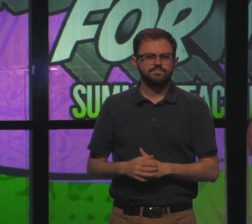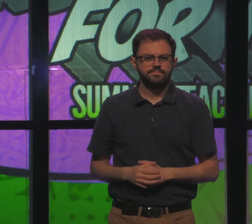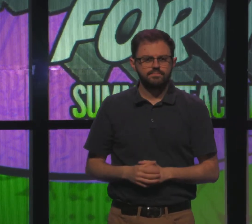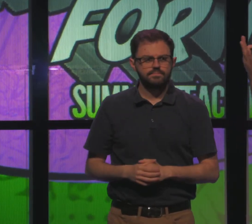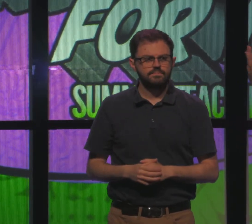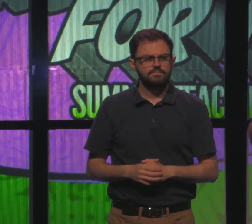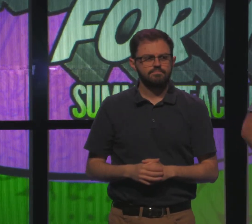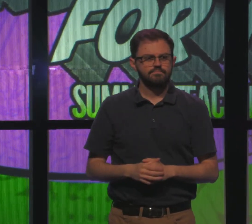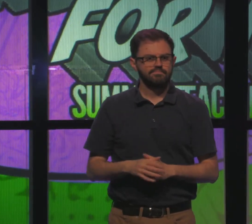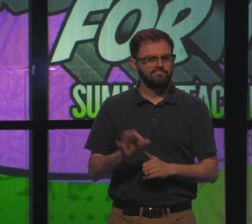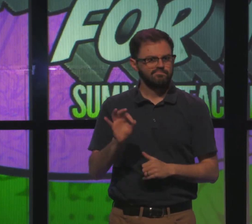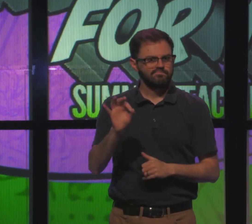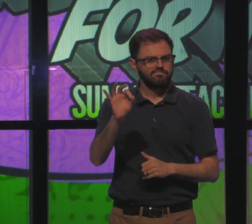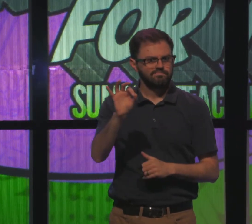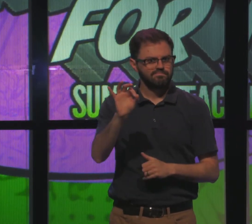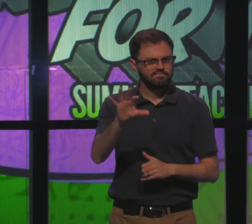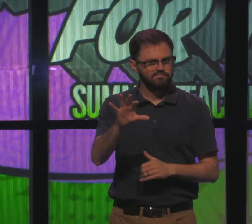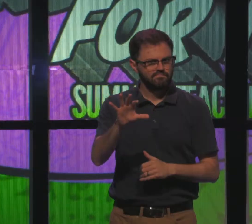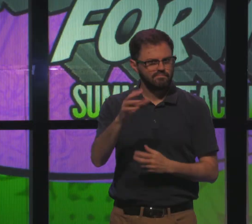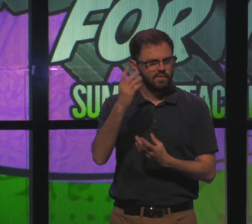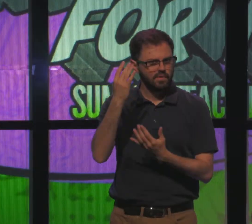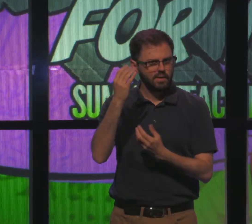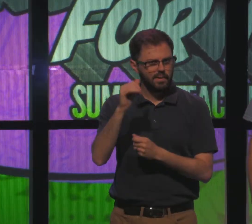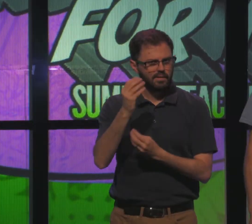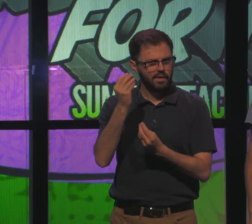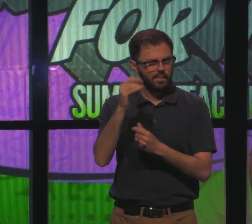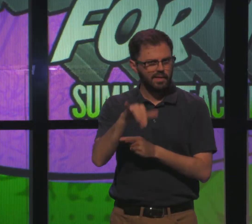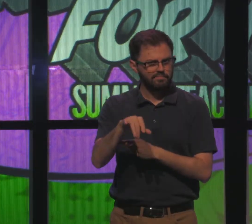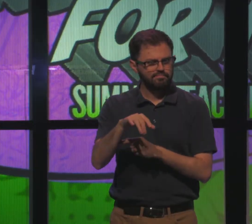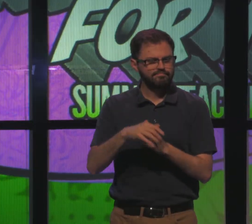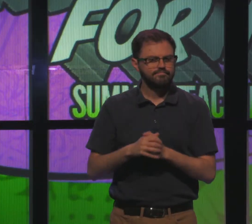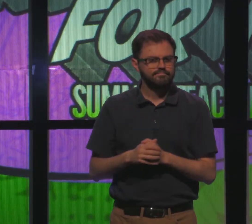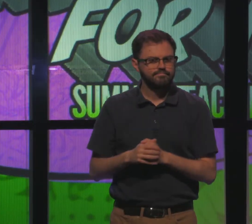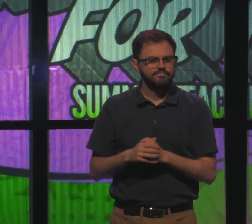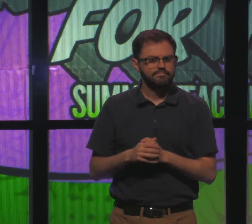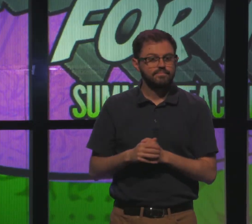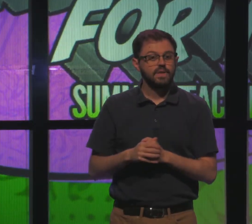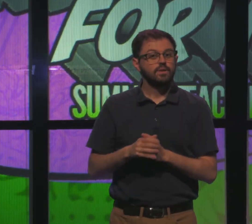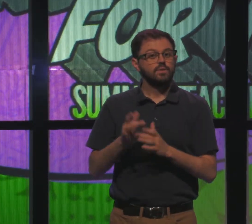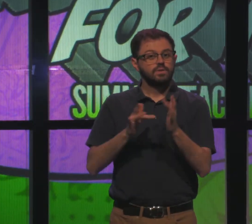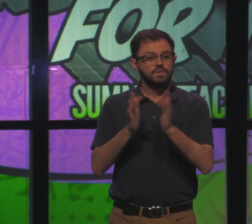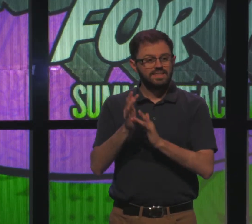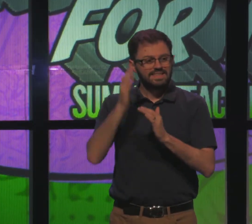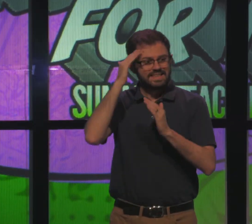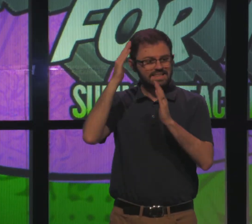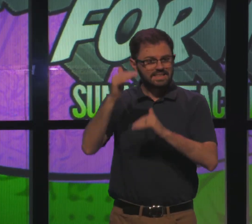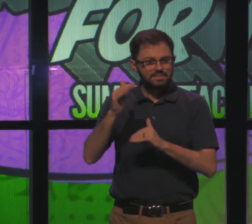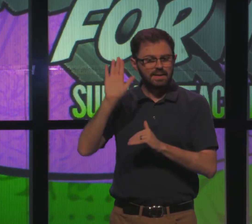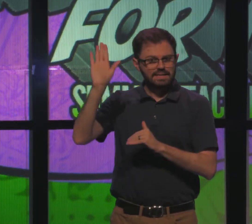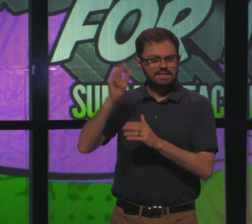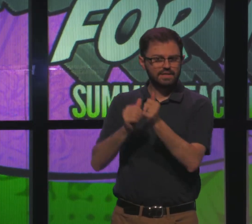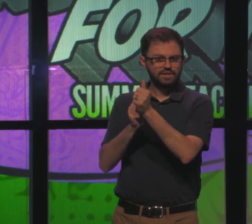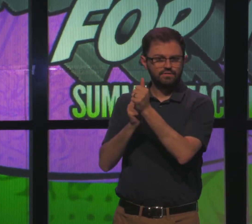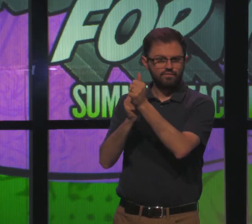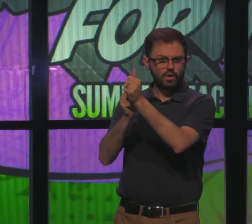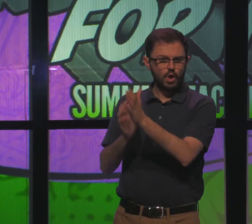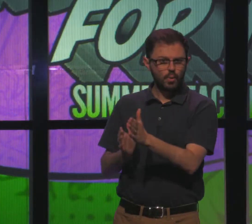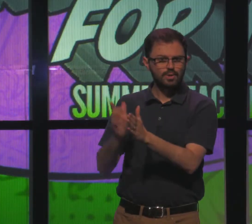I'm just going to let that one sit for a second. He expects his disciples to evolve and